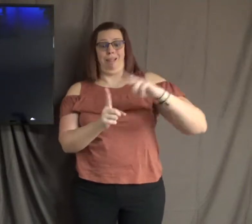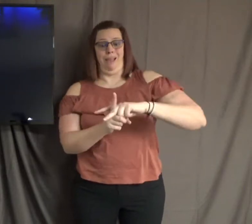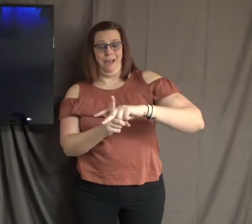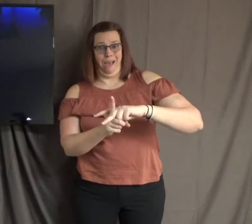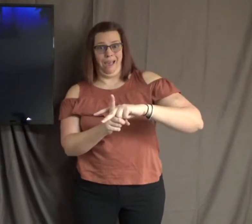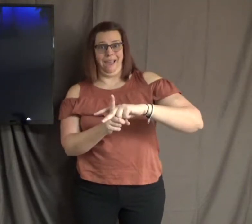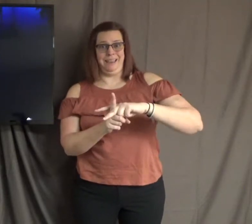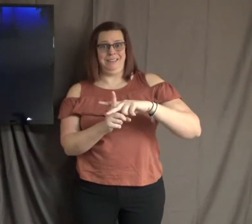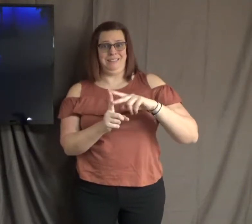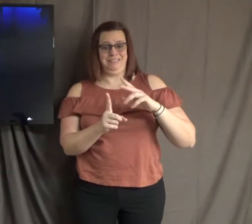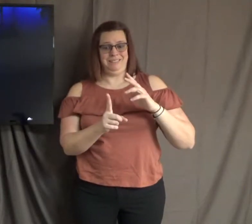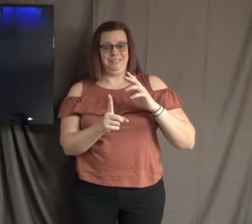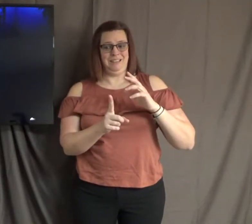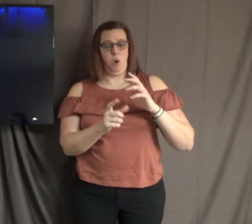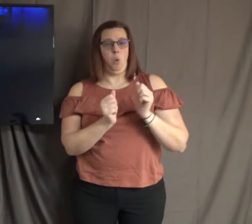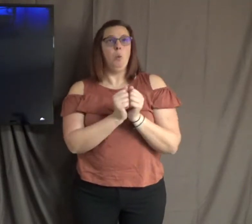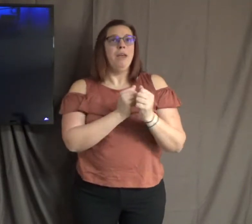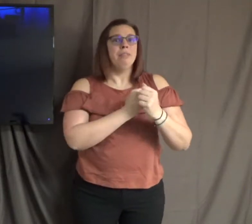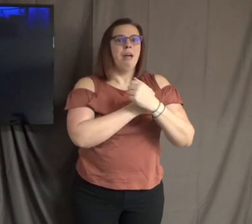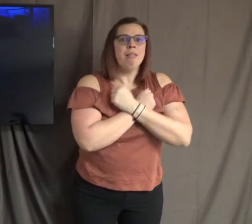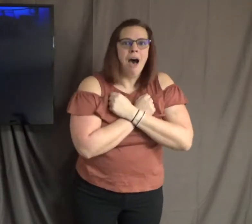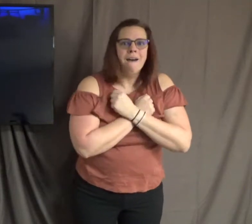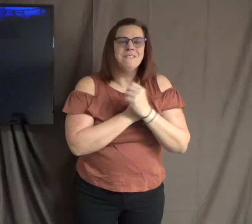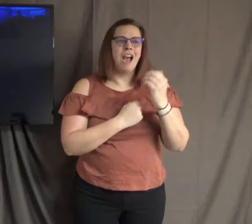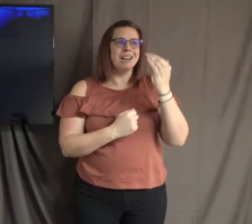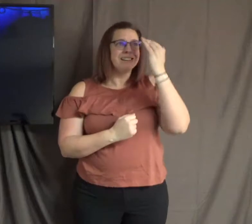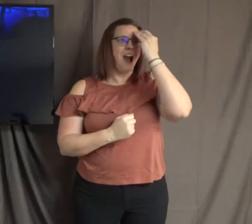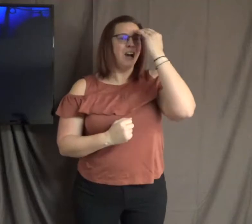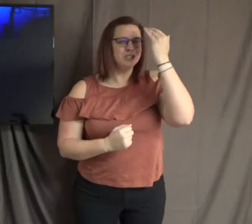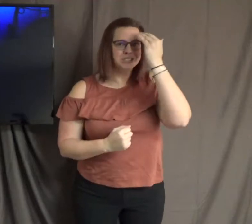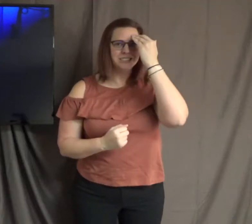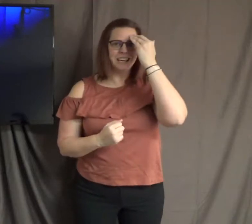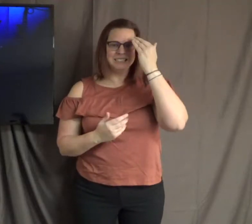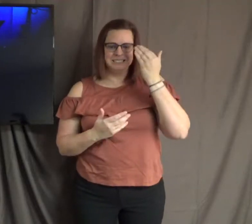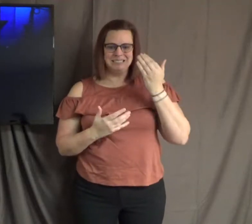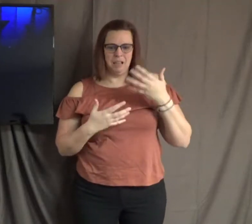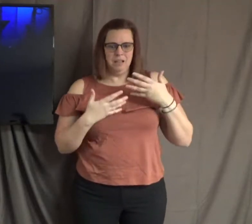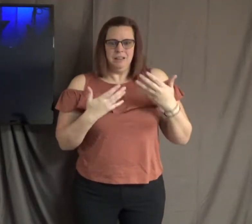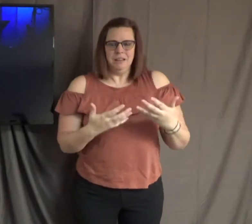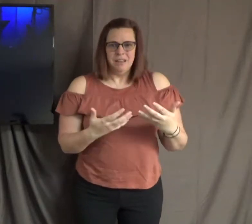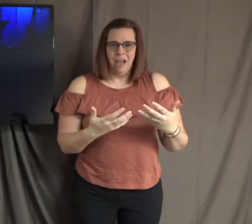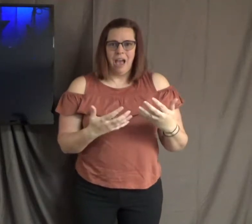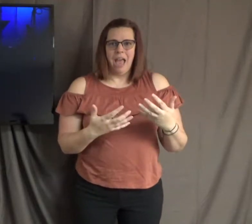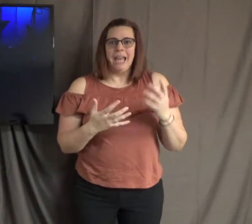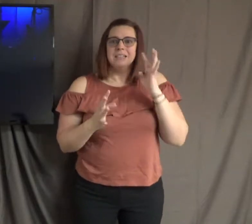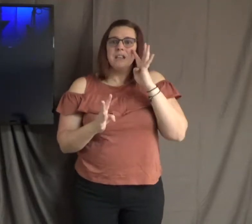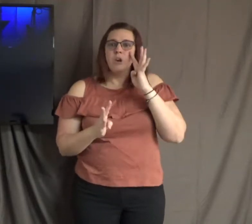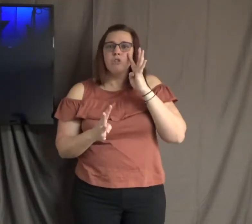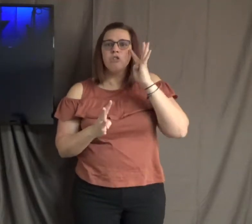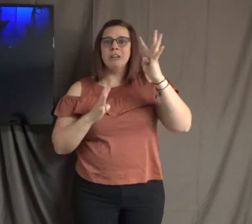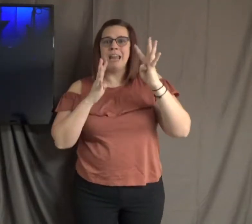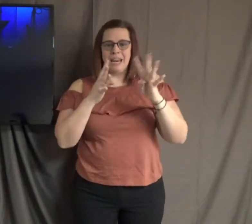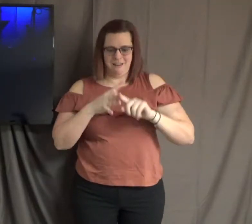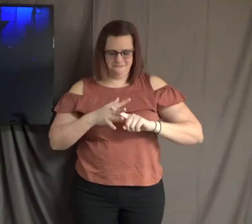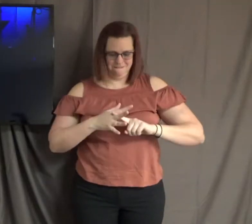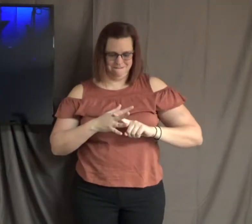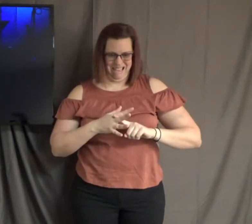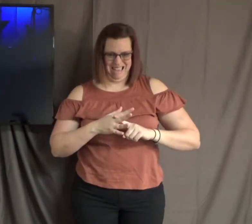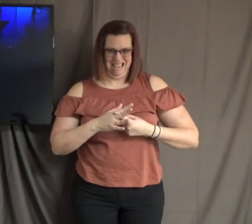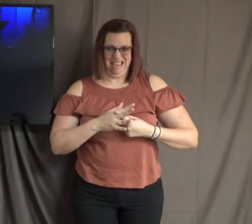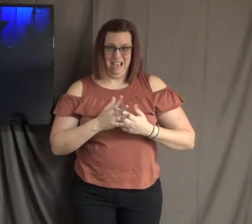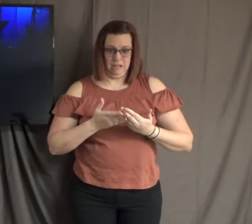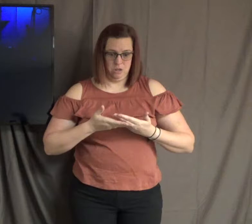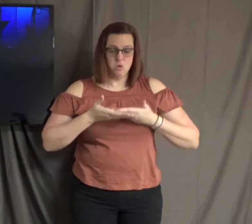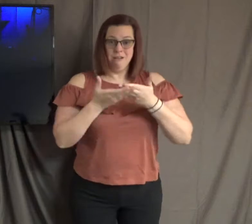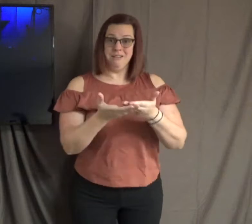consciousness, with conviction, with love, it is the creative impetus for bringing forth the best in your